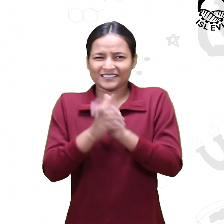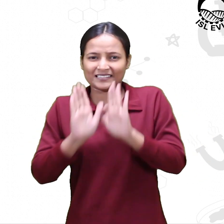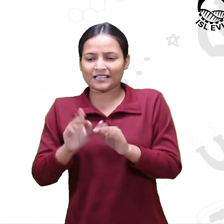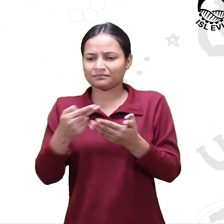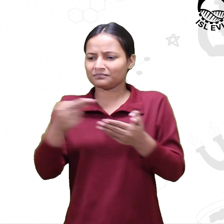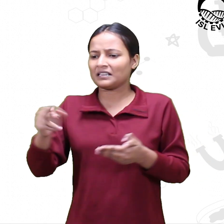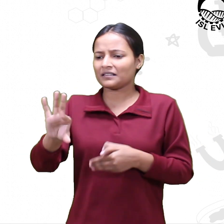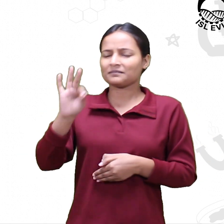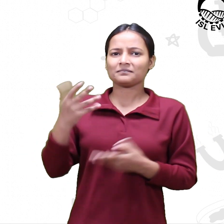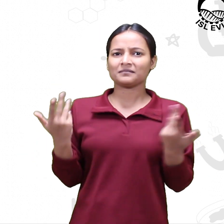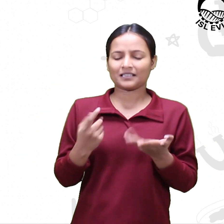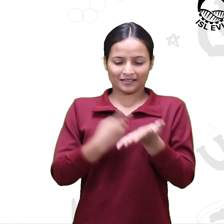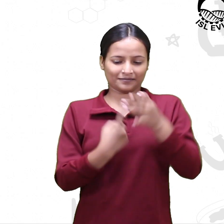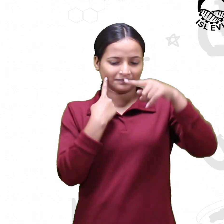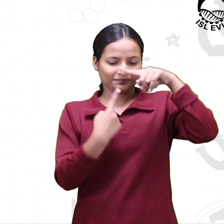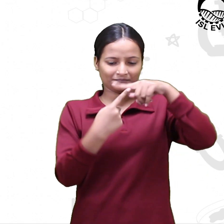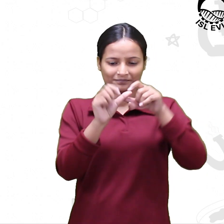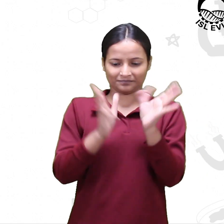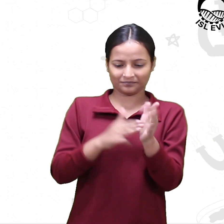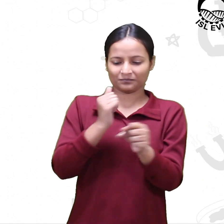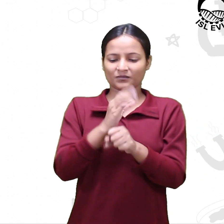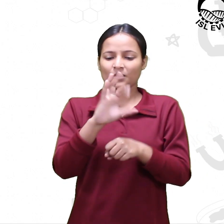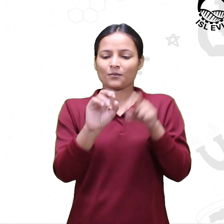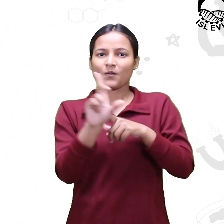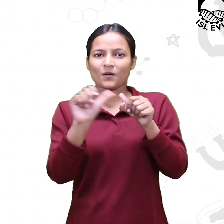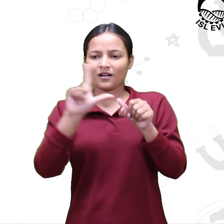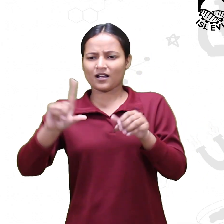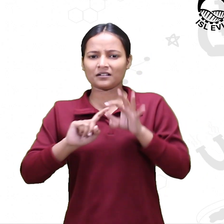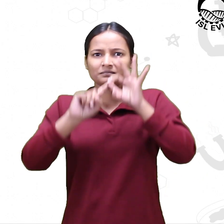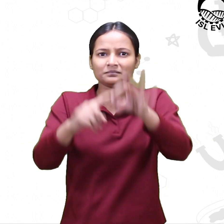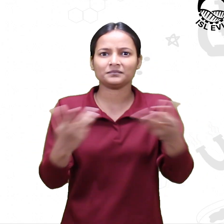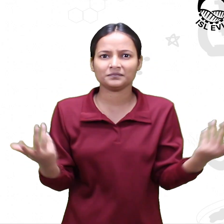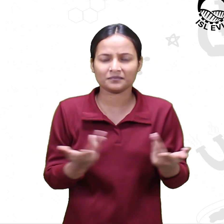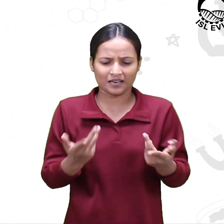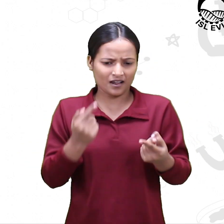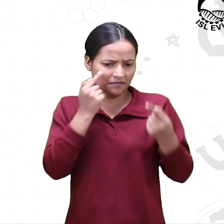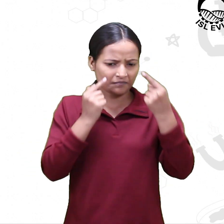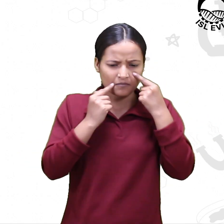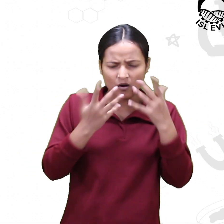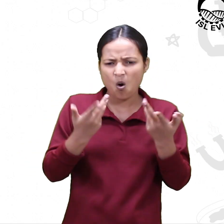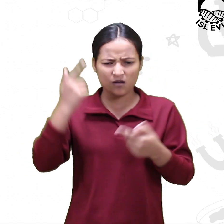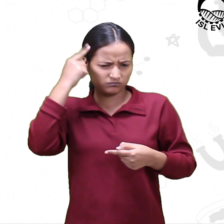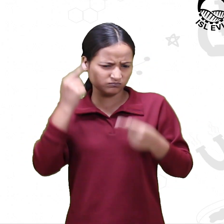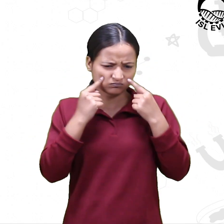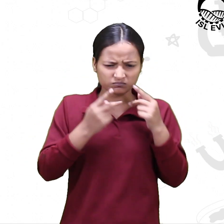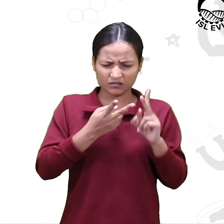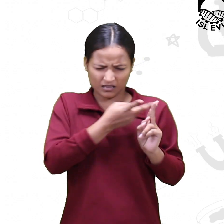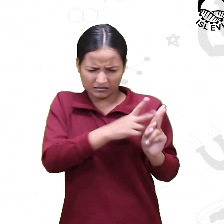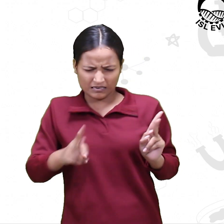friends. One of their friends, our listener, Rhythm Goel, asked, "Why do we